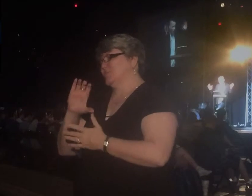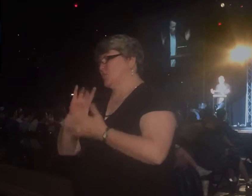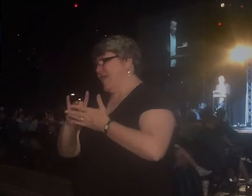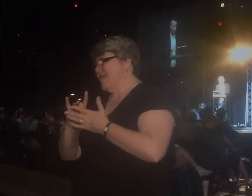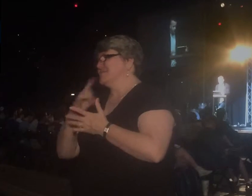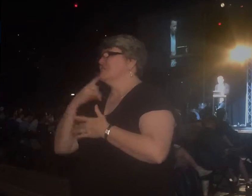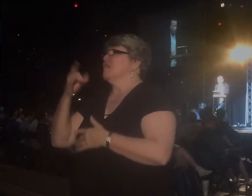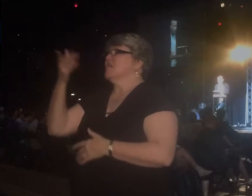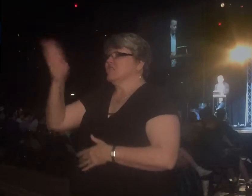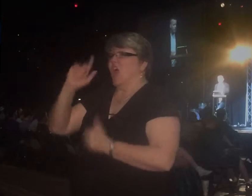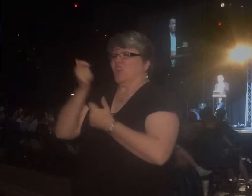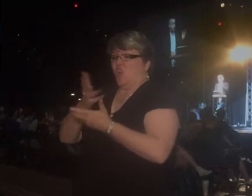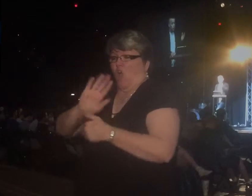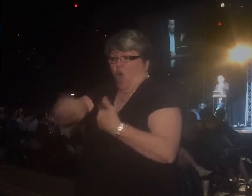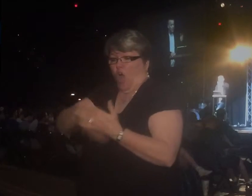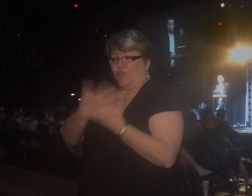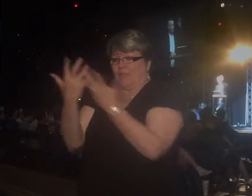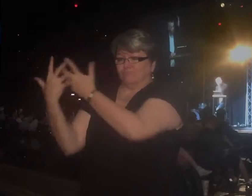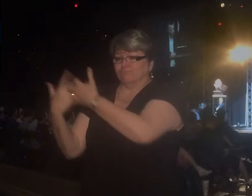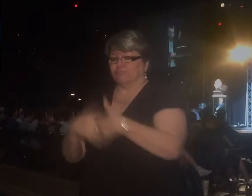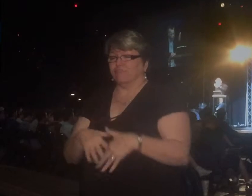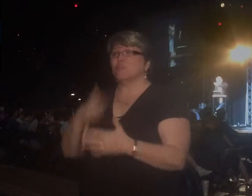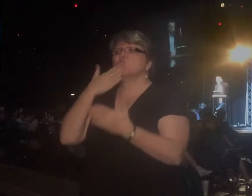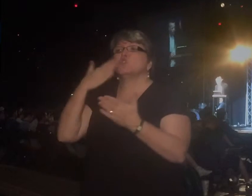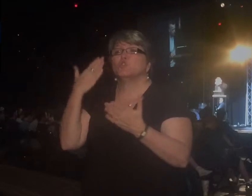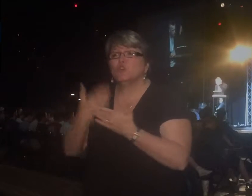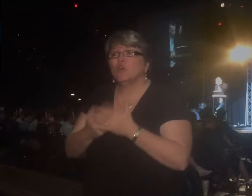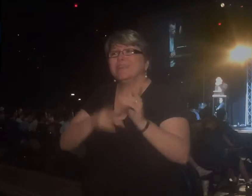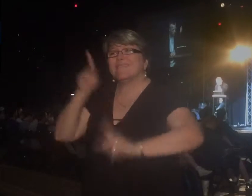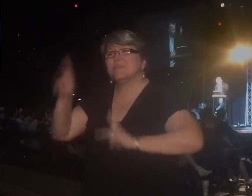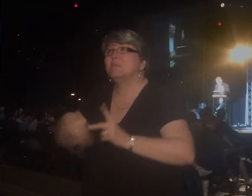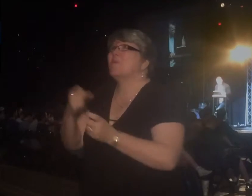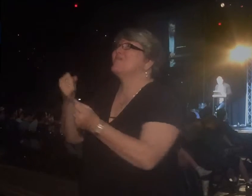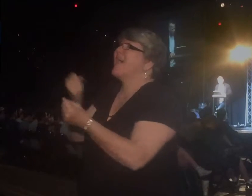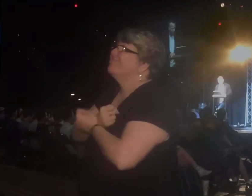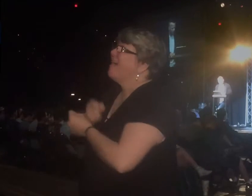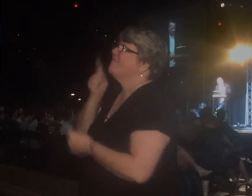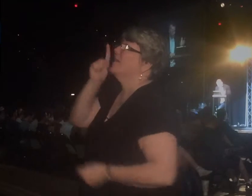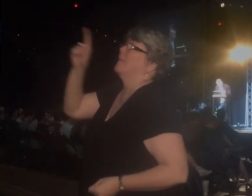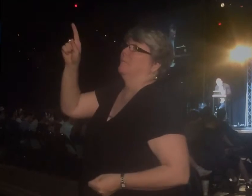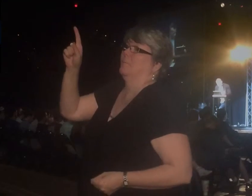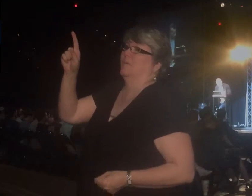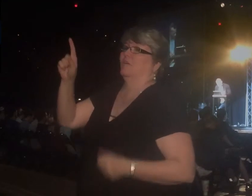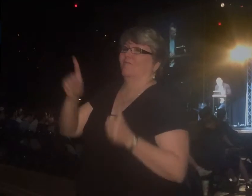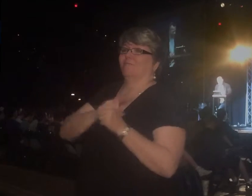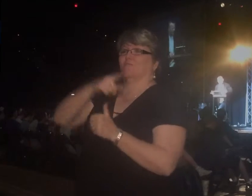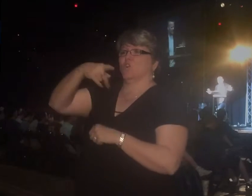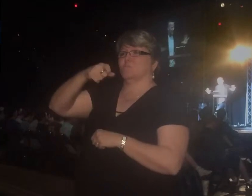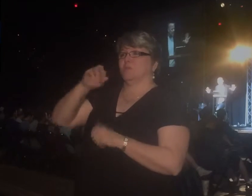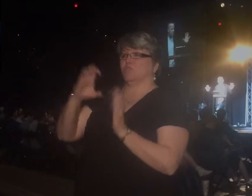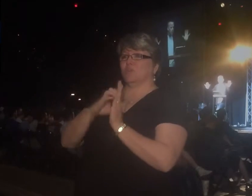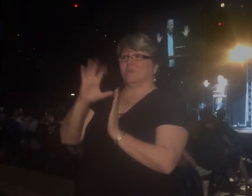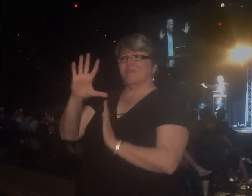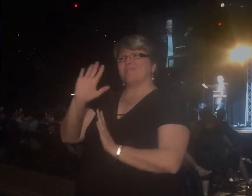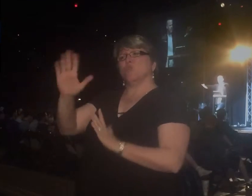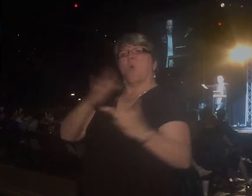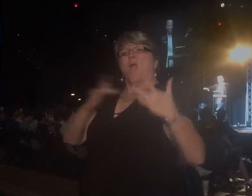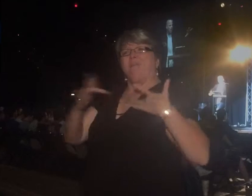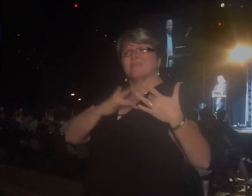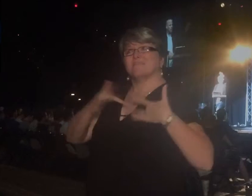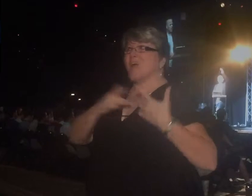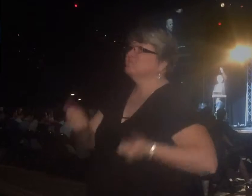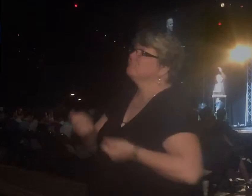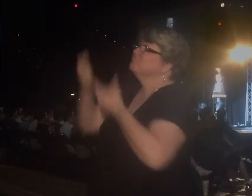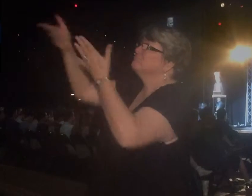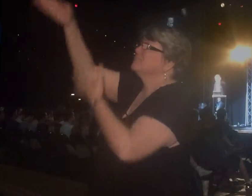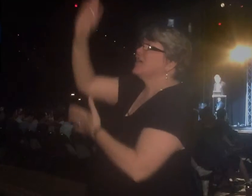says, and we know God causes all things to work together for the good of those who love God. 1 Peter 5 says, cast your anxiety